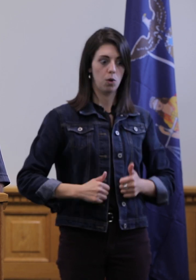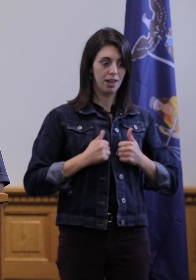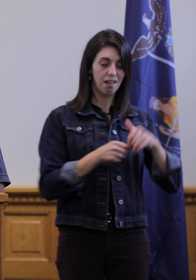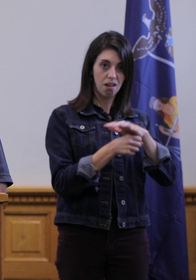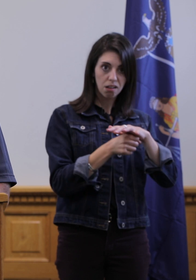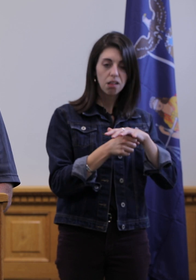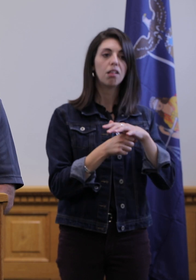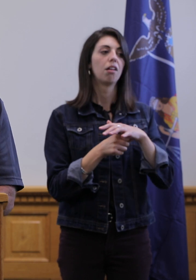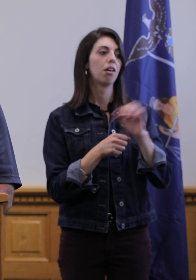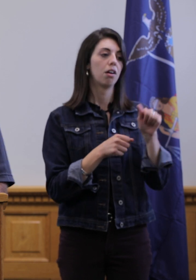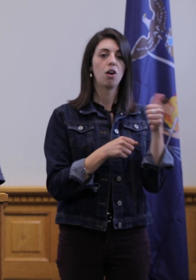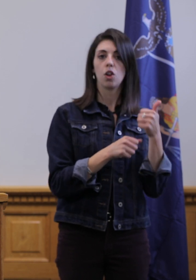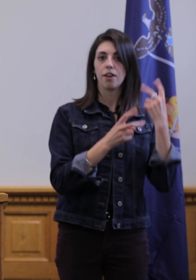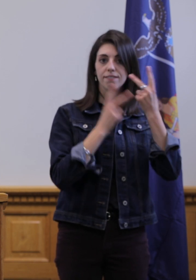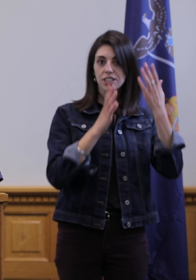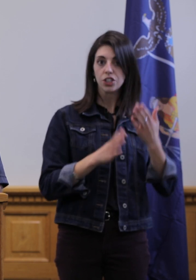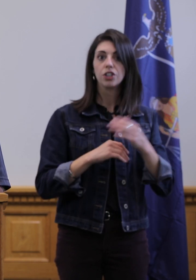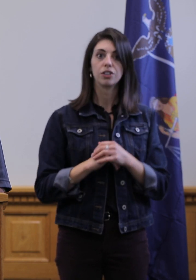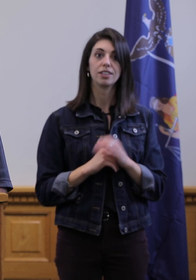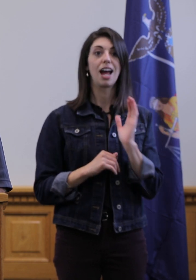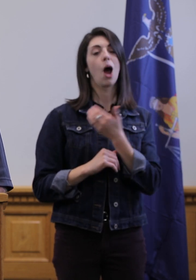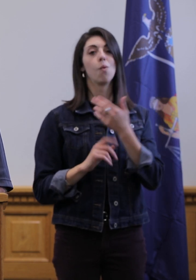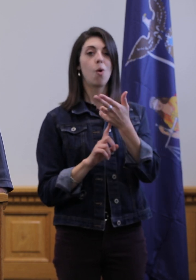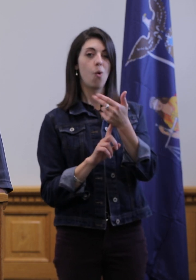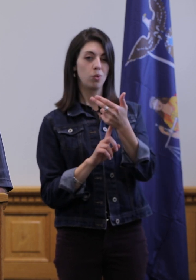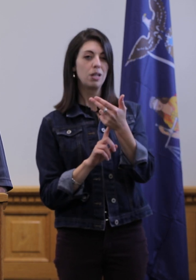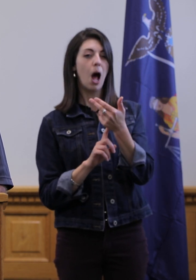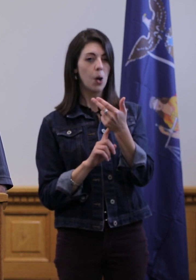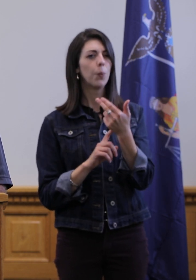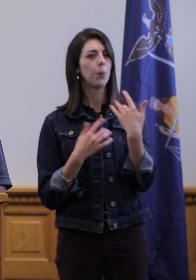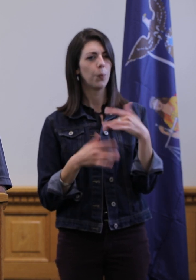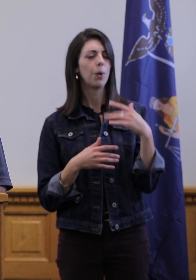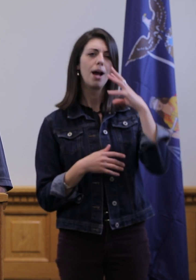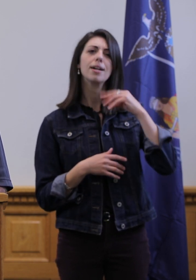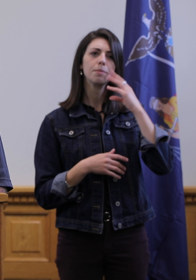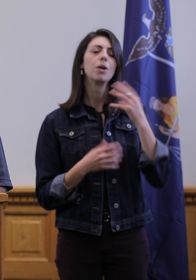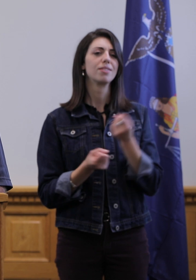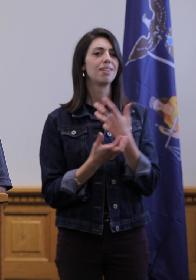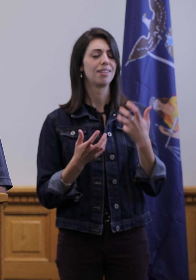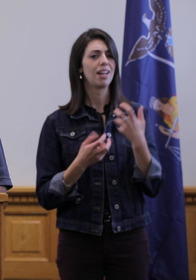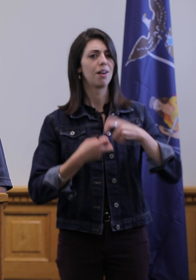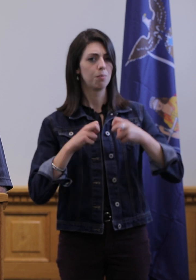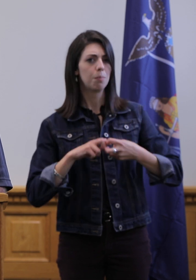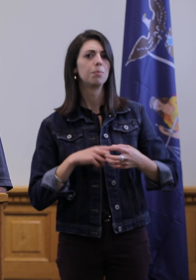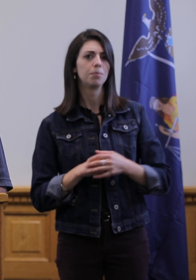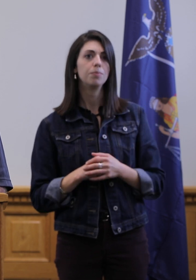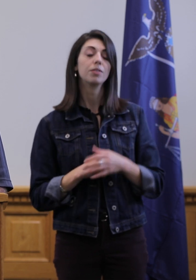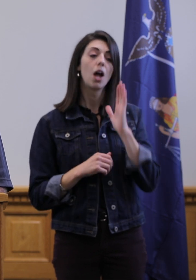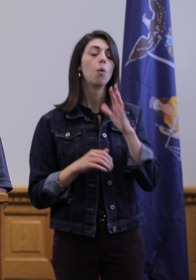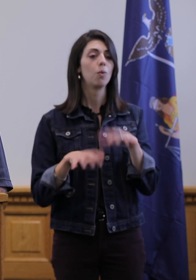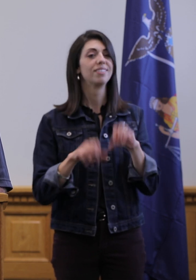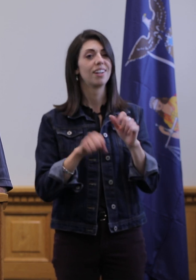The hospitality industry has been hit very hard during the pandemic, and it will take our businesses a long time to recover. We need